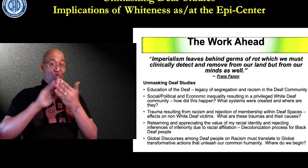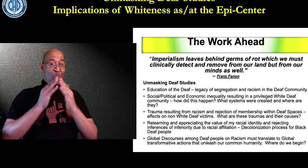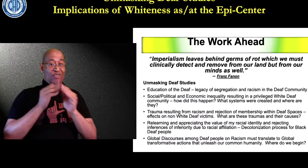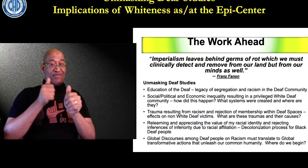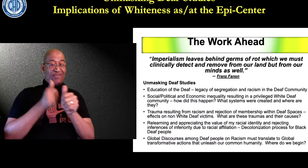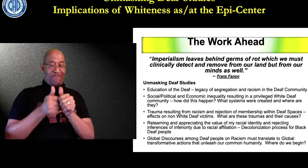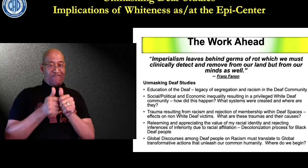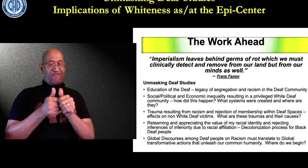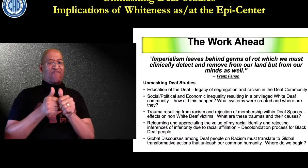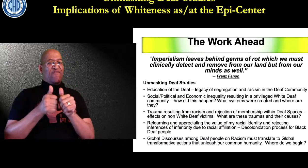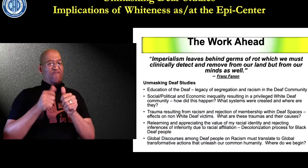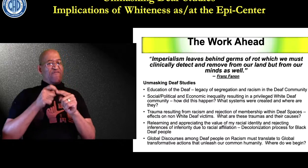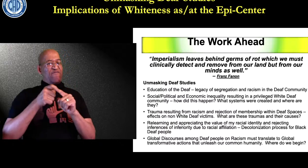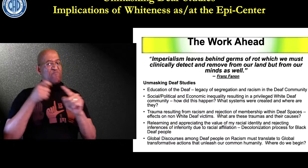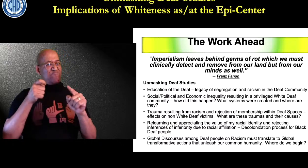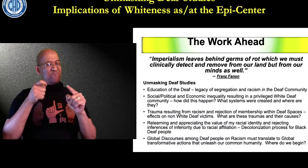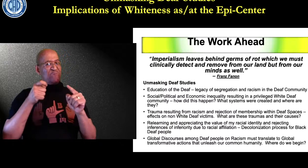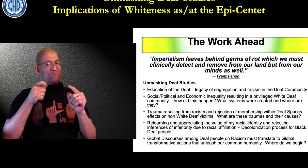The